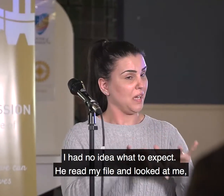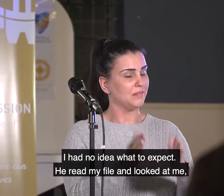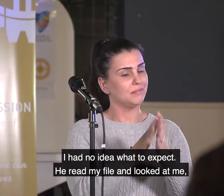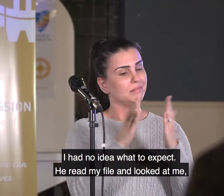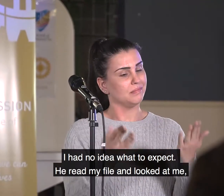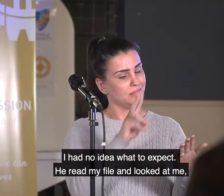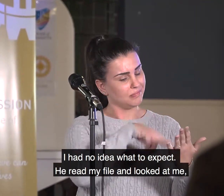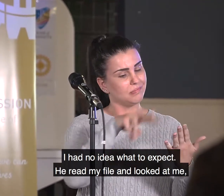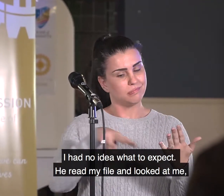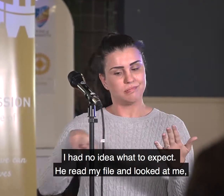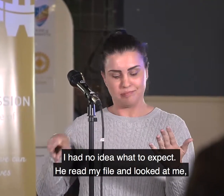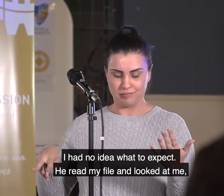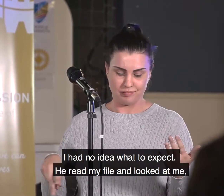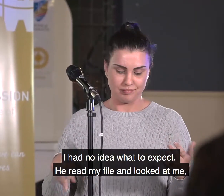He read my file and looked at me,